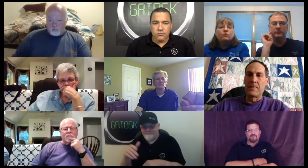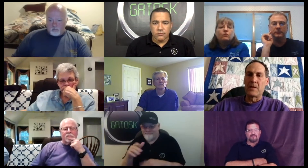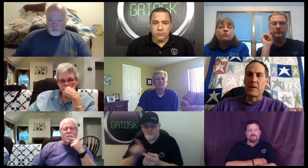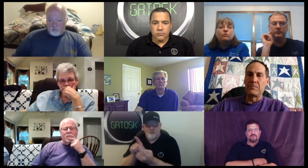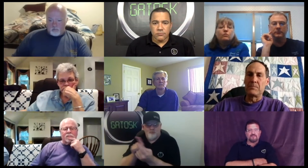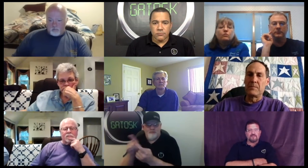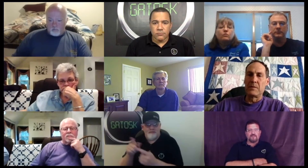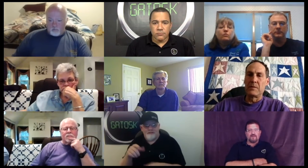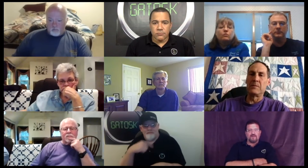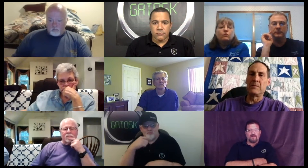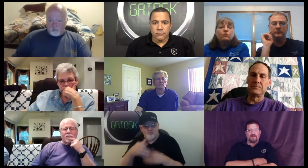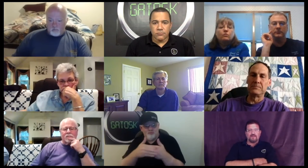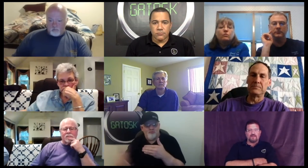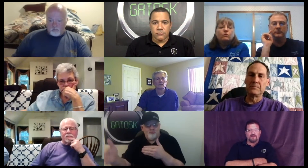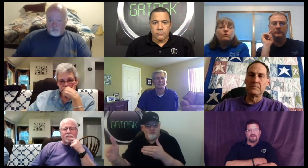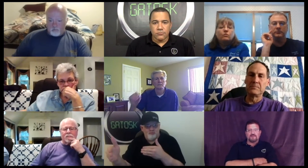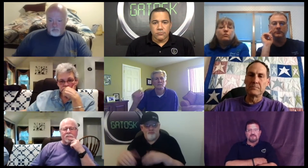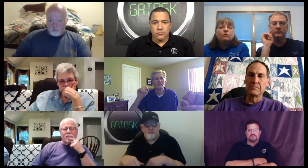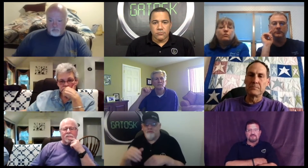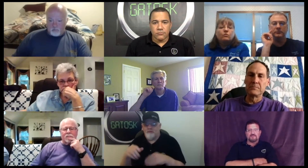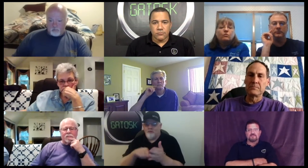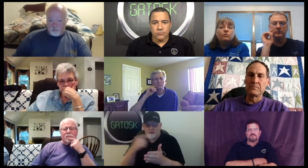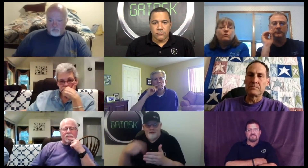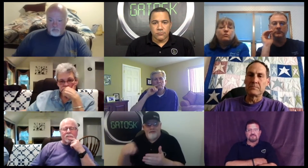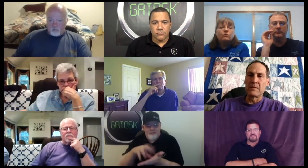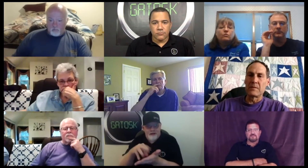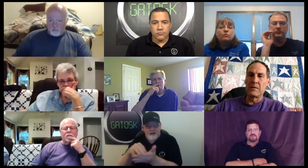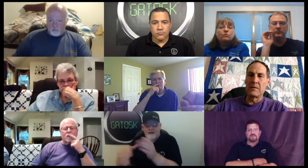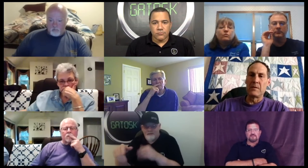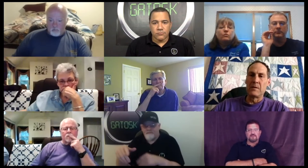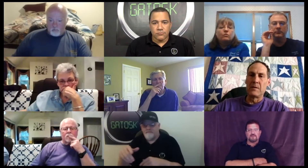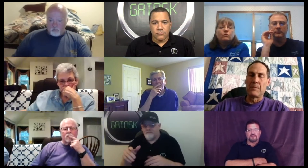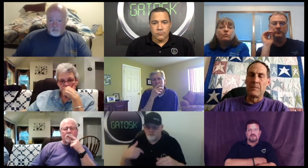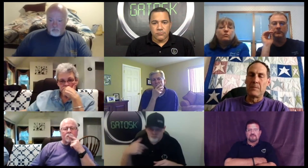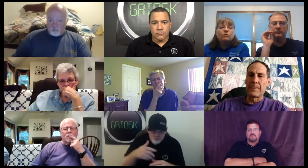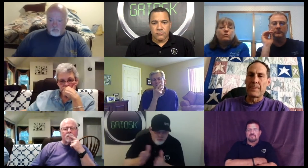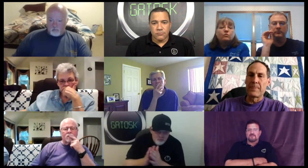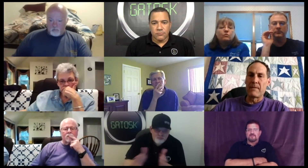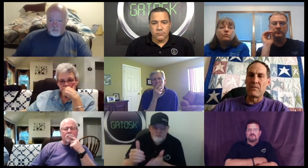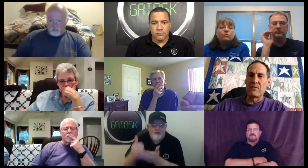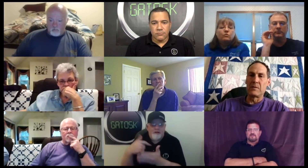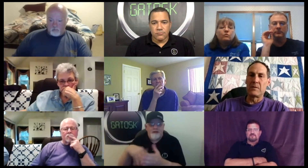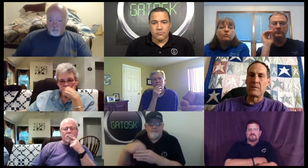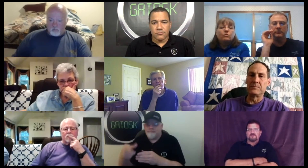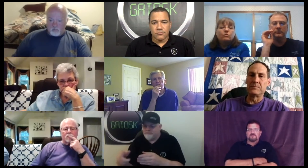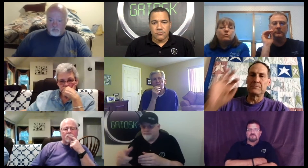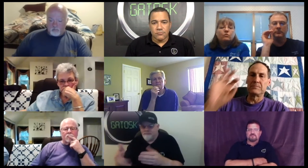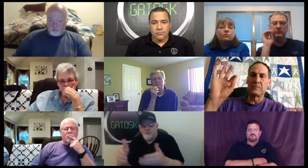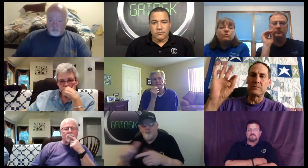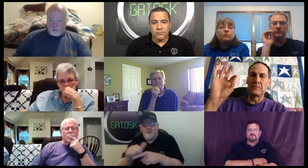do have plan on having the one-on-one with hearing people from once we've gotten some training, and we will